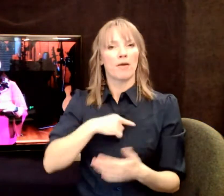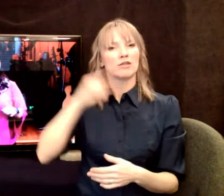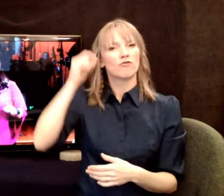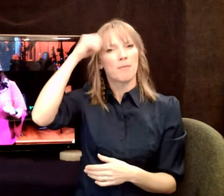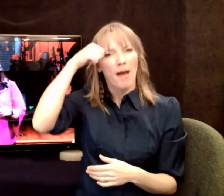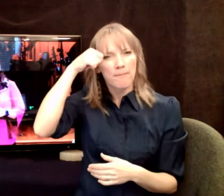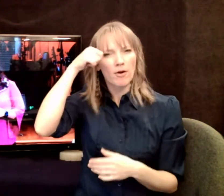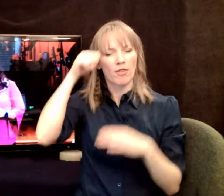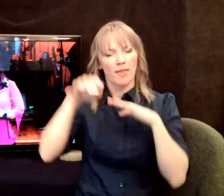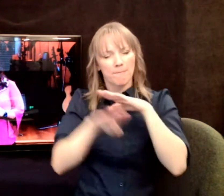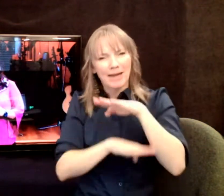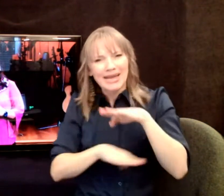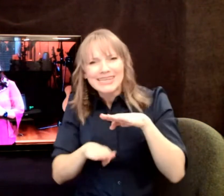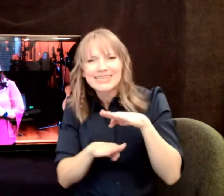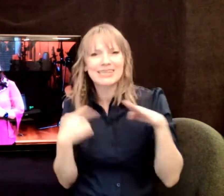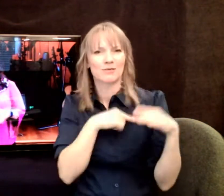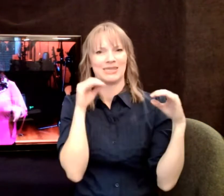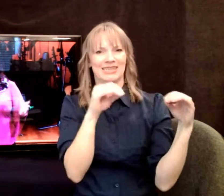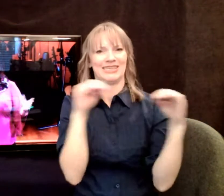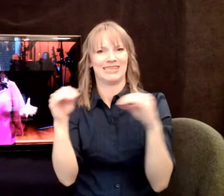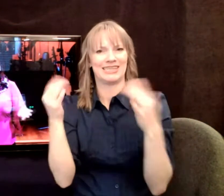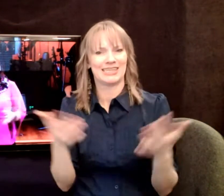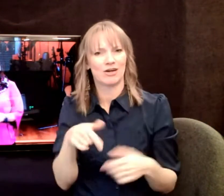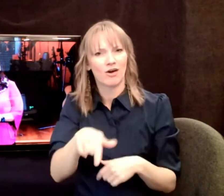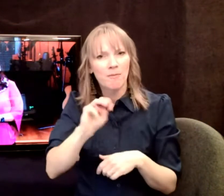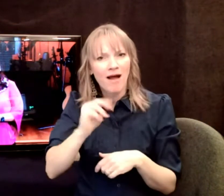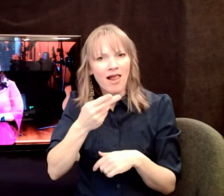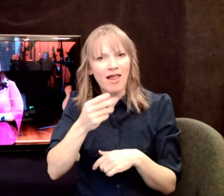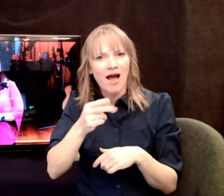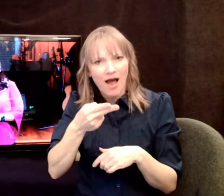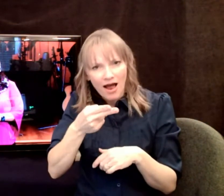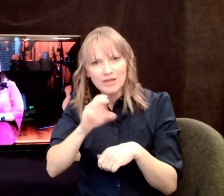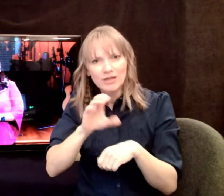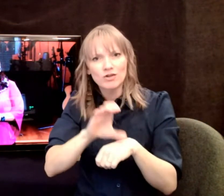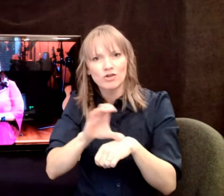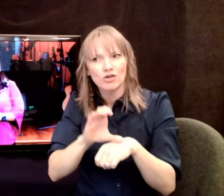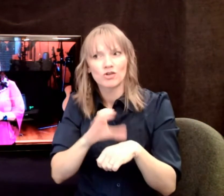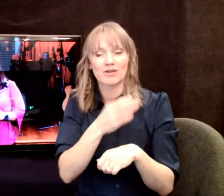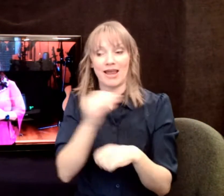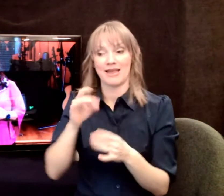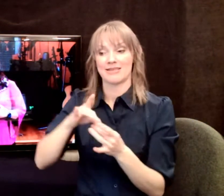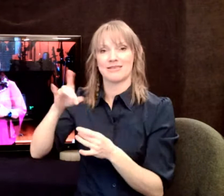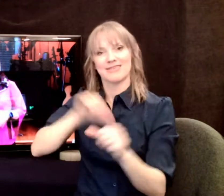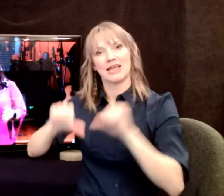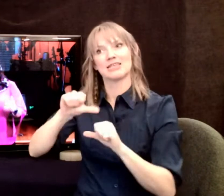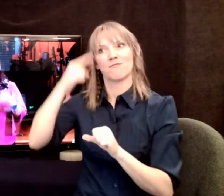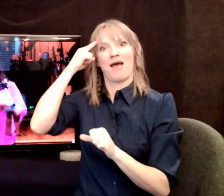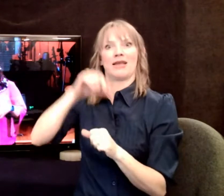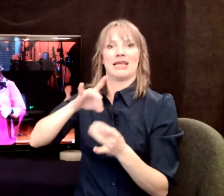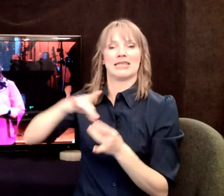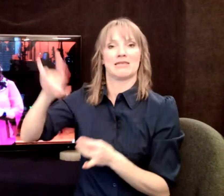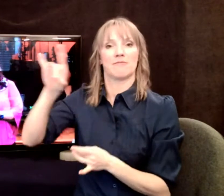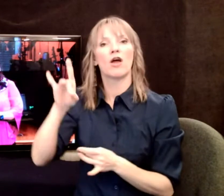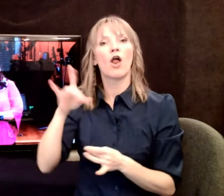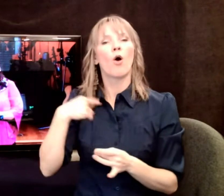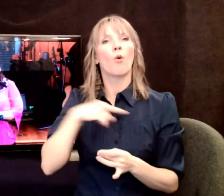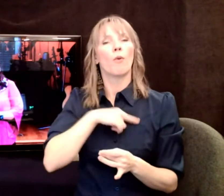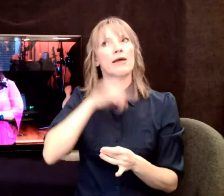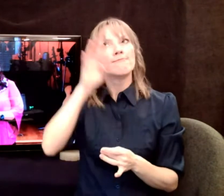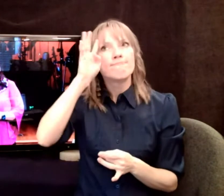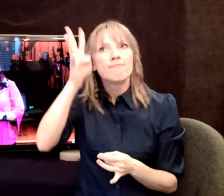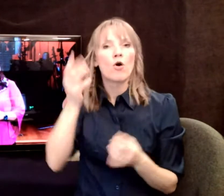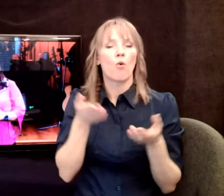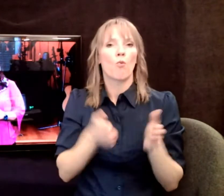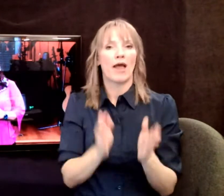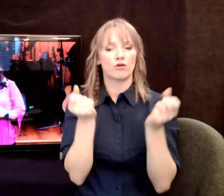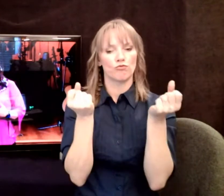basic ideas that we teach here at Mile High Church, that we teach in Science, Mind, and Spirit. And we come up with a way to articulate those